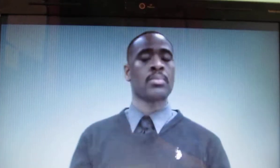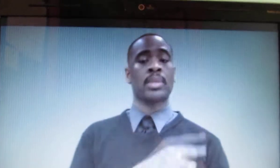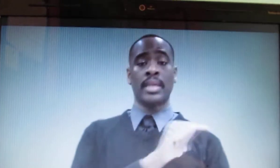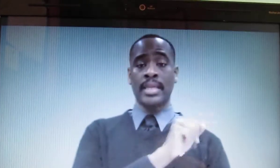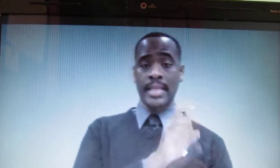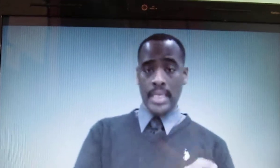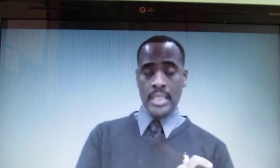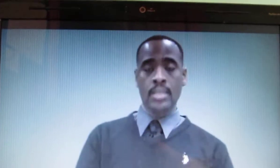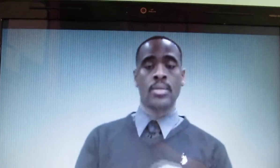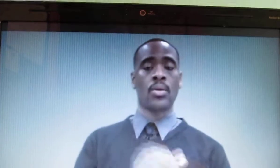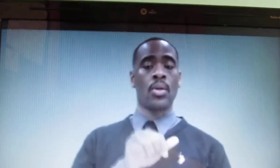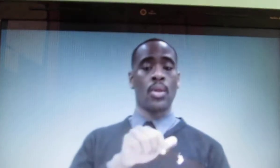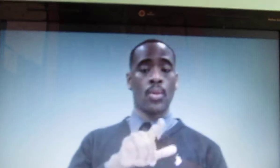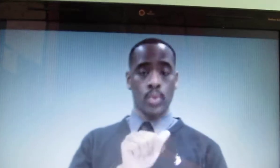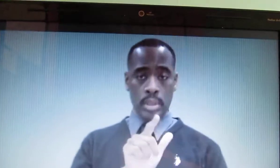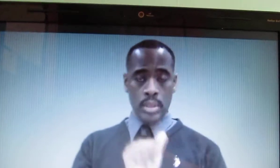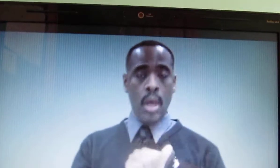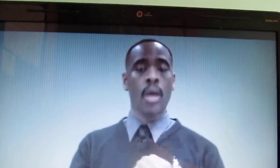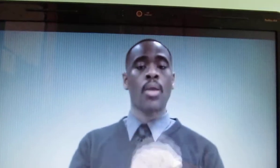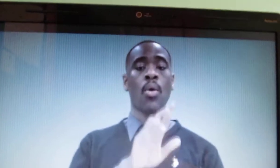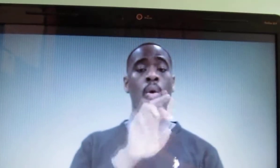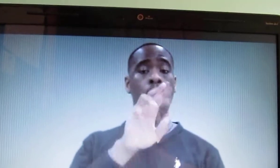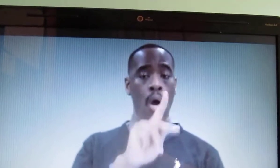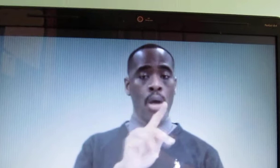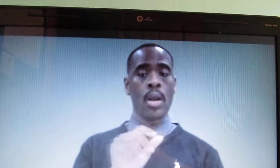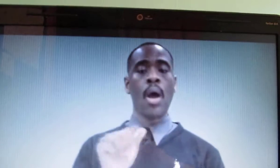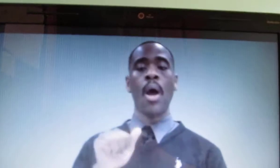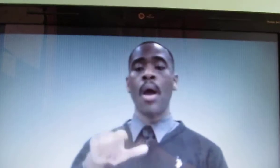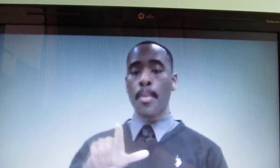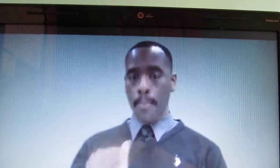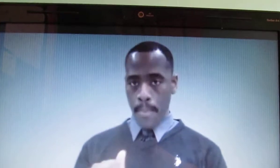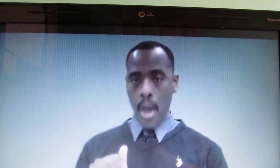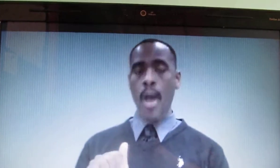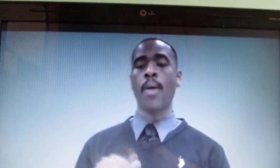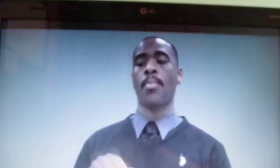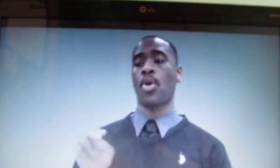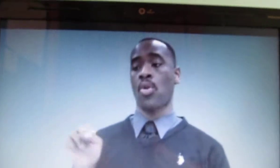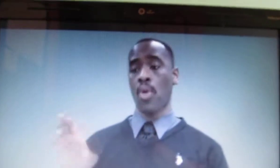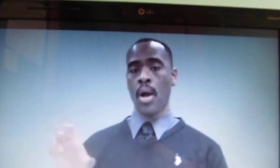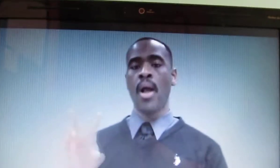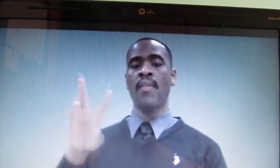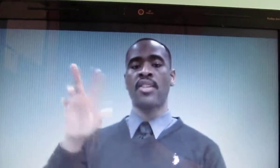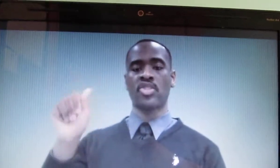We did different states like Texas, Louisiana,